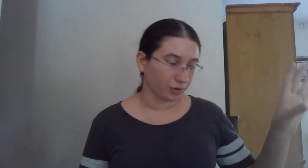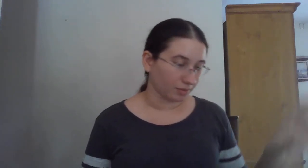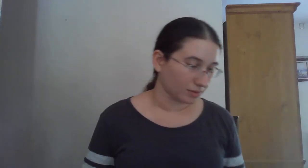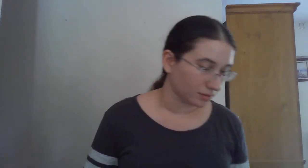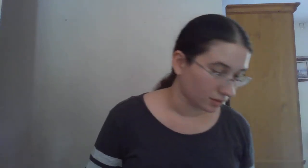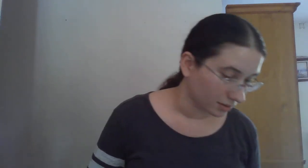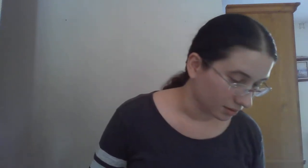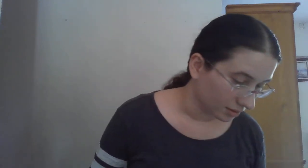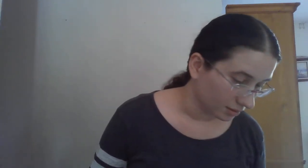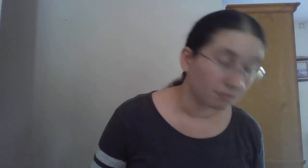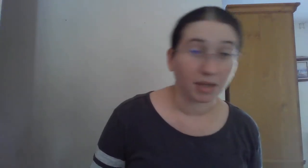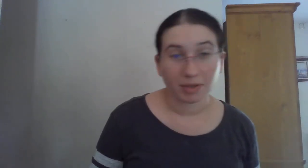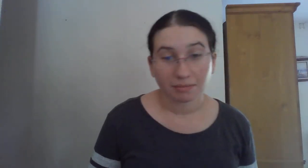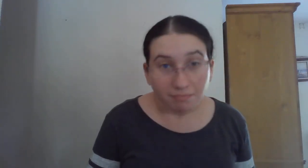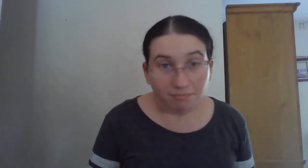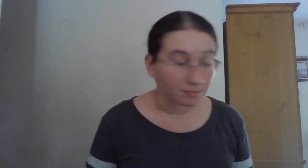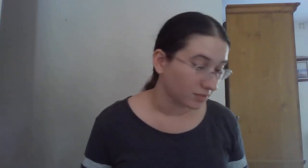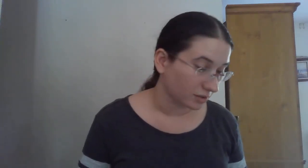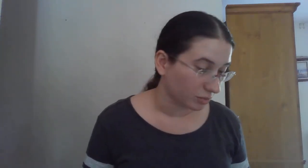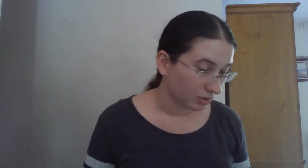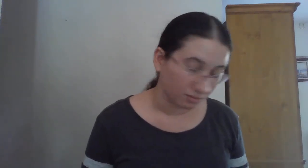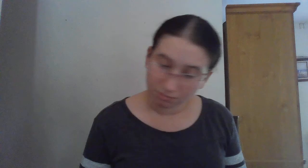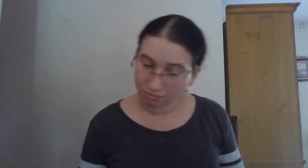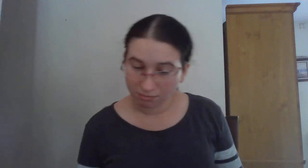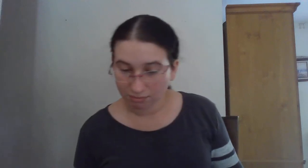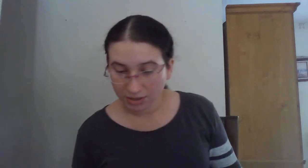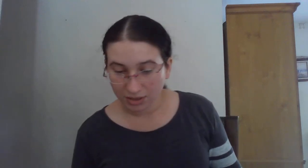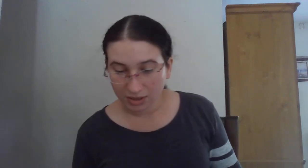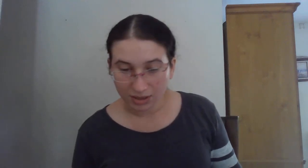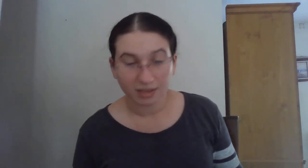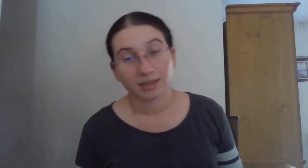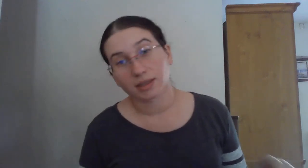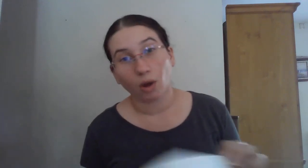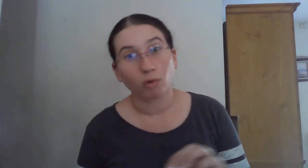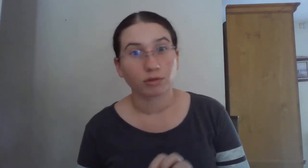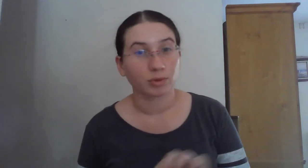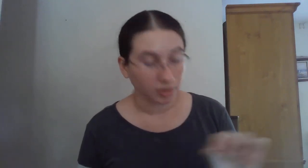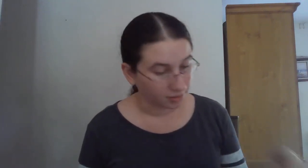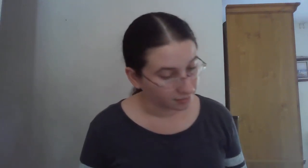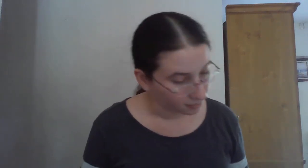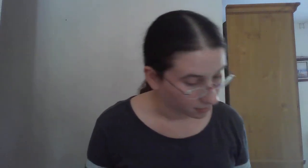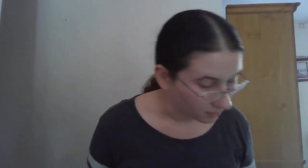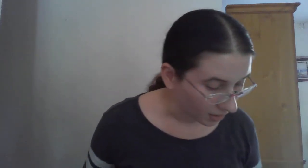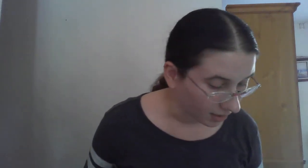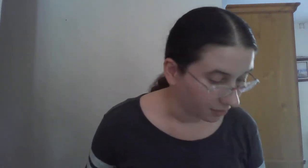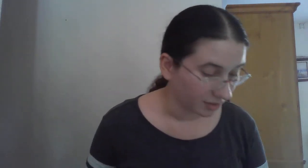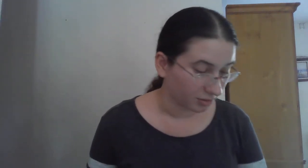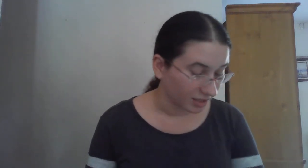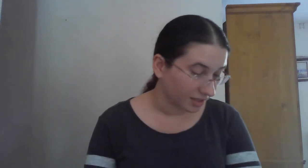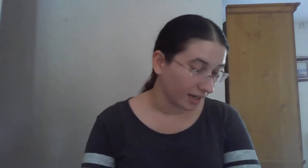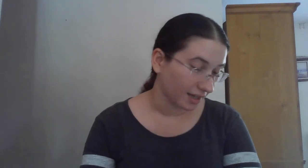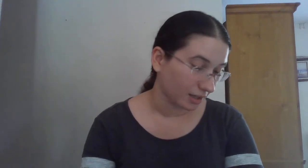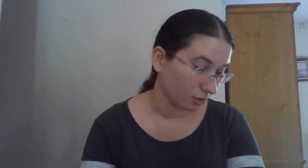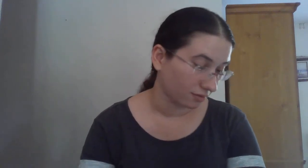verb. Maybe. This book. Is this an older book? Anyway, so he not yet cook